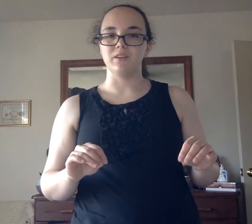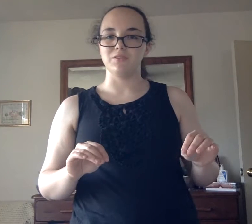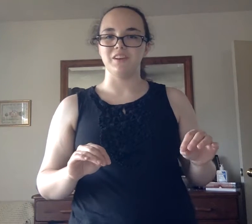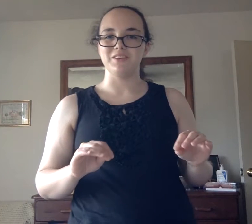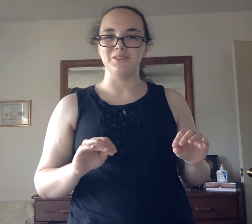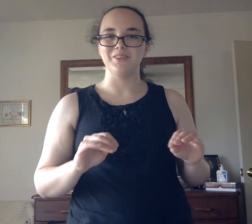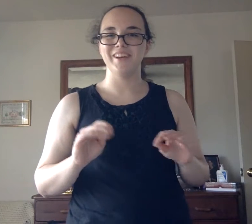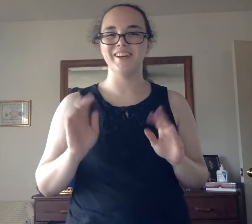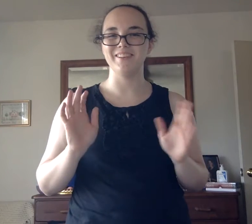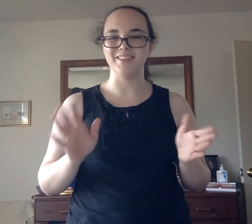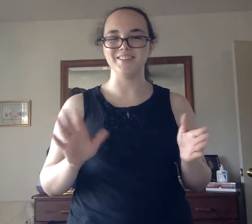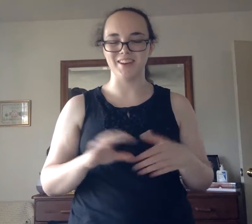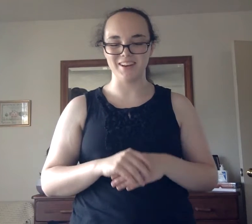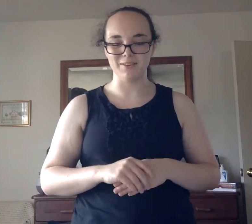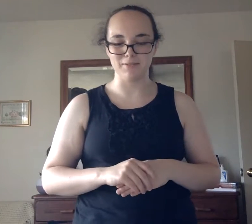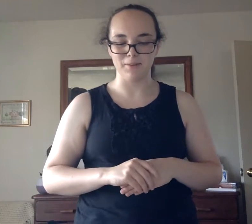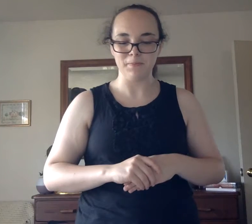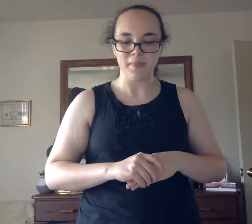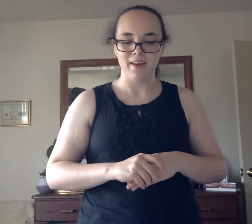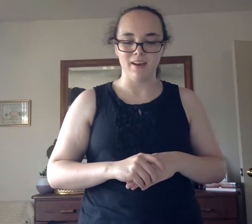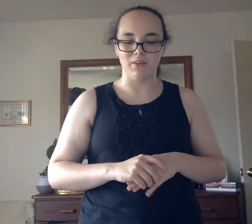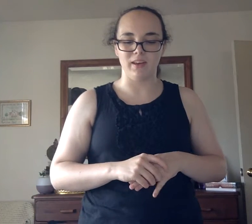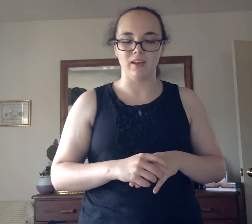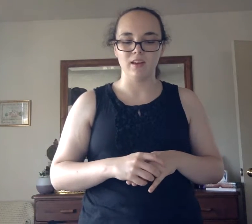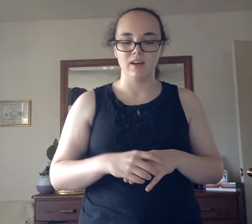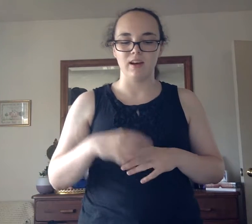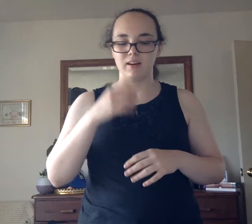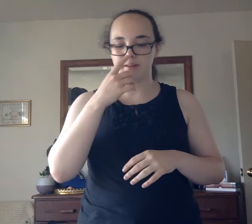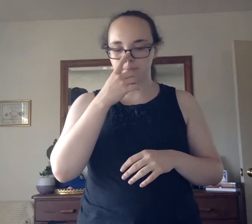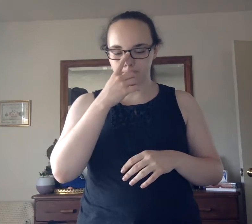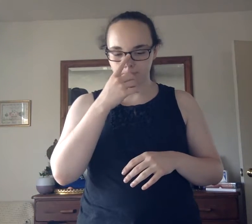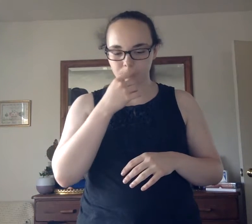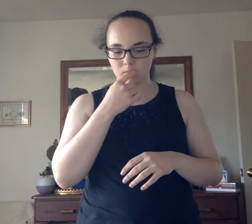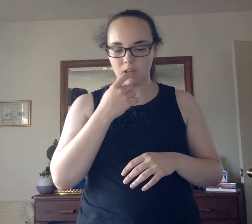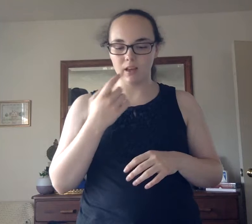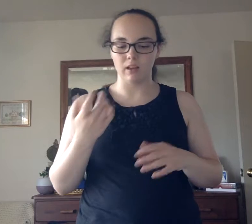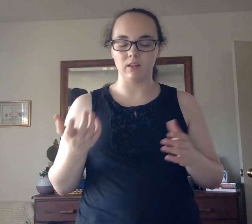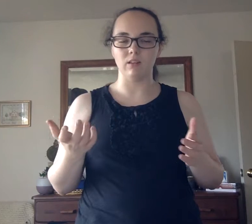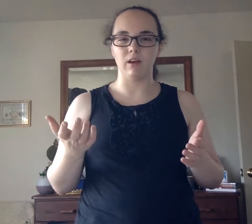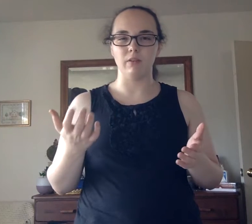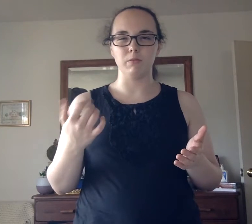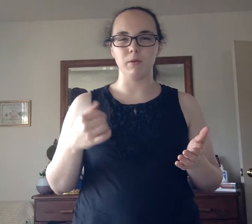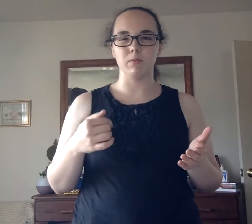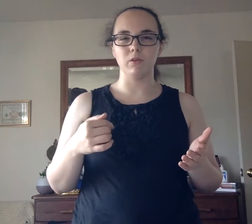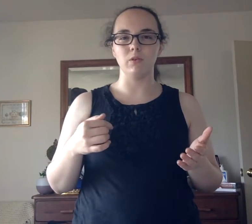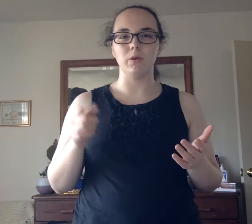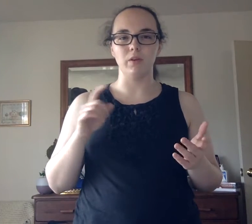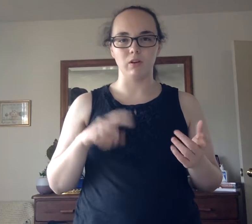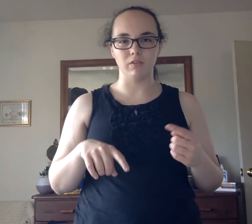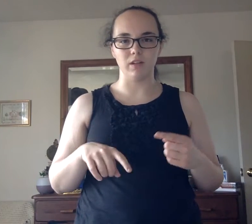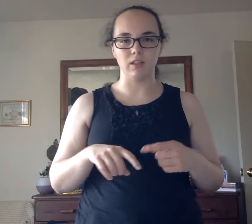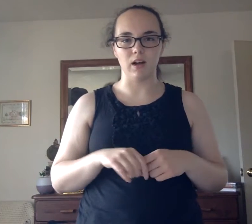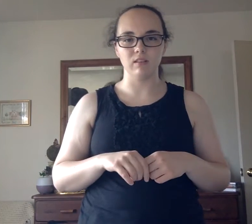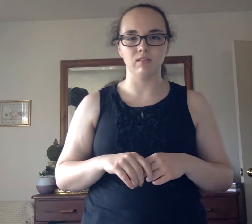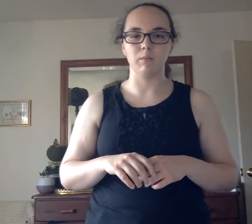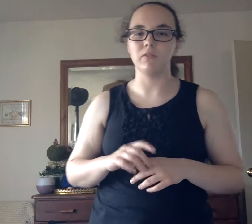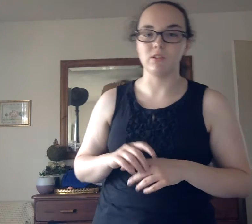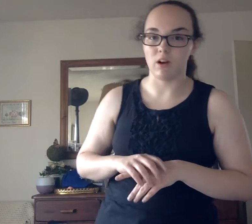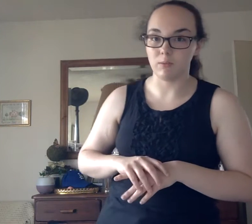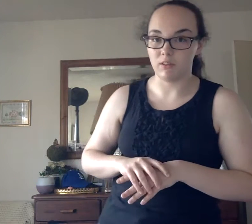as you need to. Just trying to review. Okay. And I remember we went over in class some of the jobs that